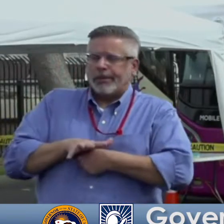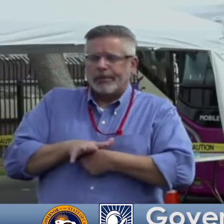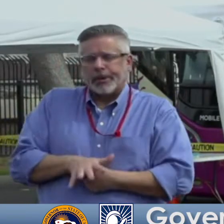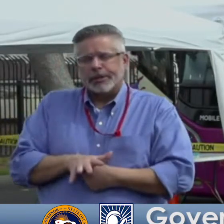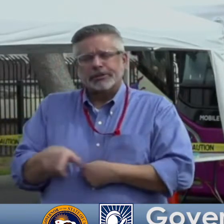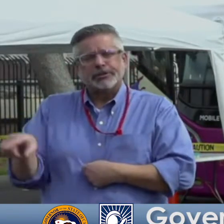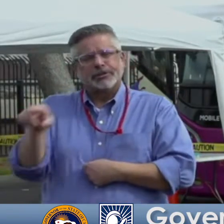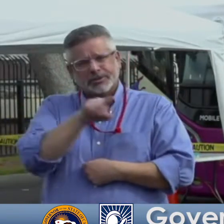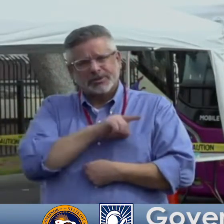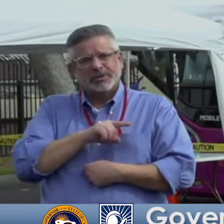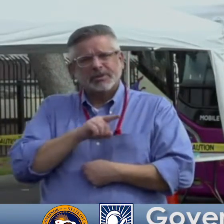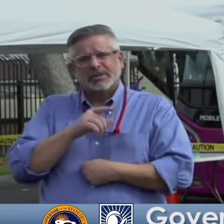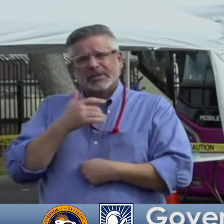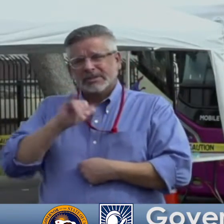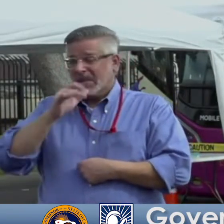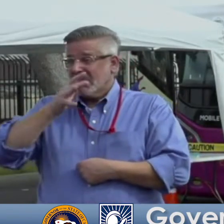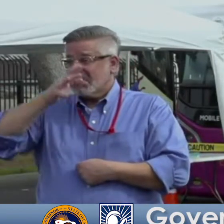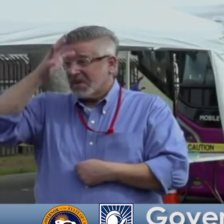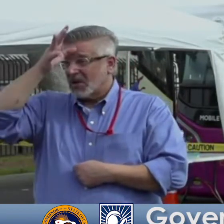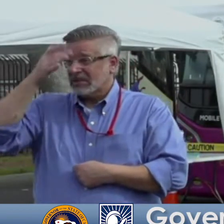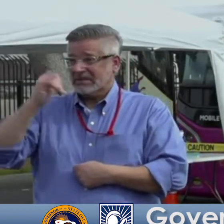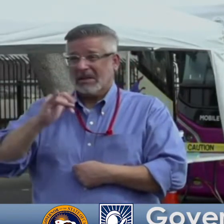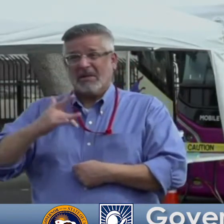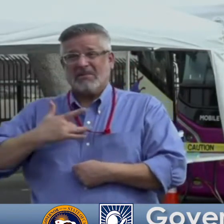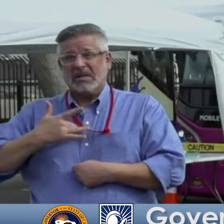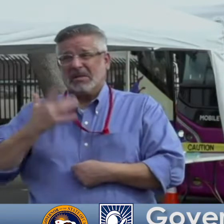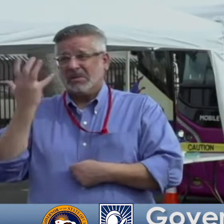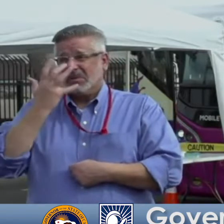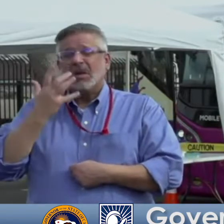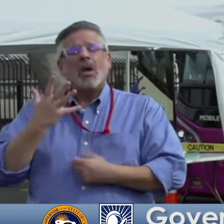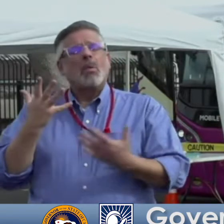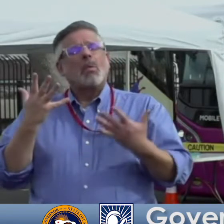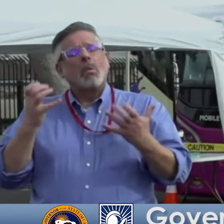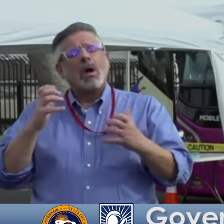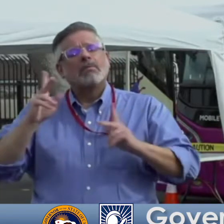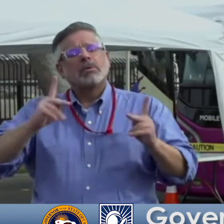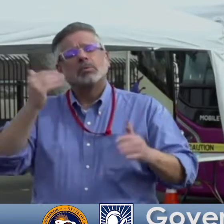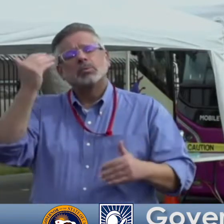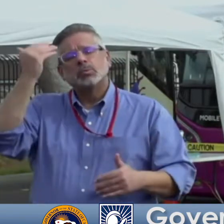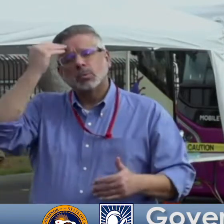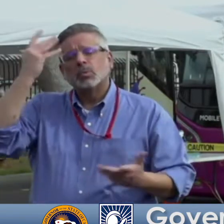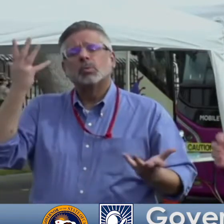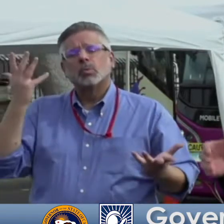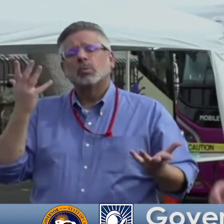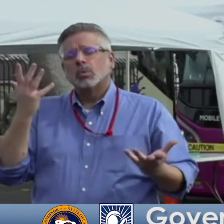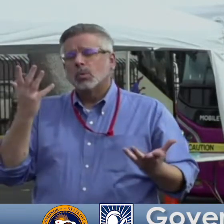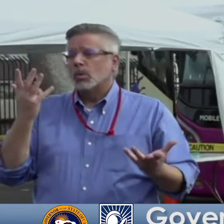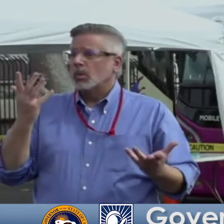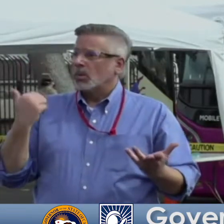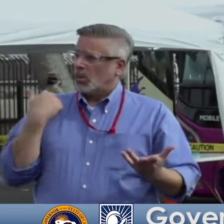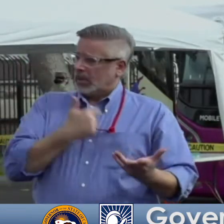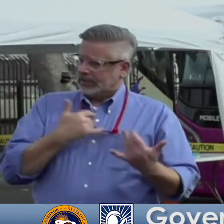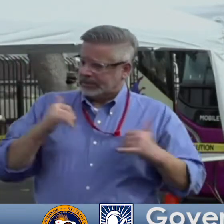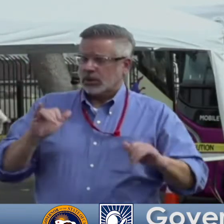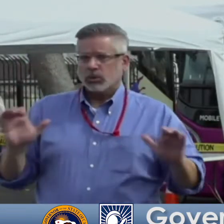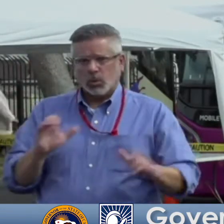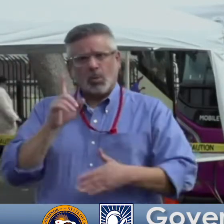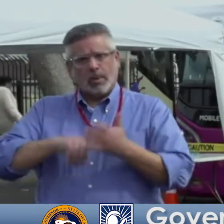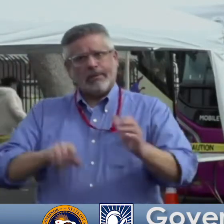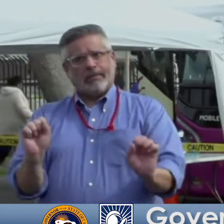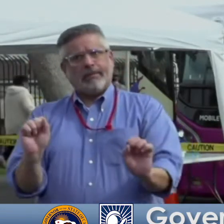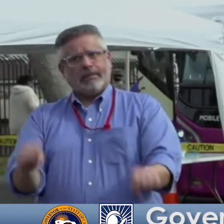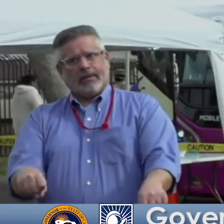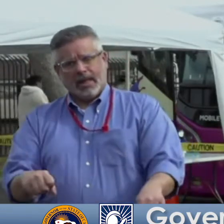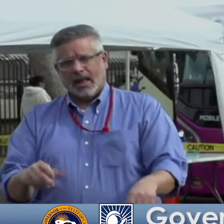all experiencing, particularly parents out there. And I just want folks to know we're doing what we can, credible leadership at the